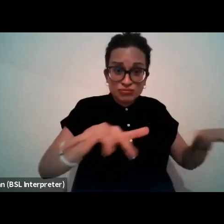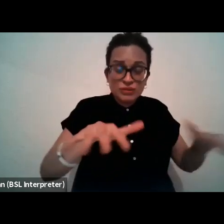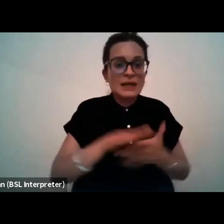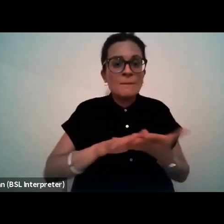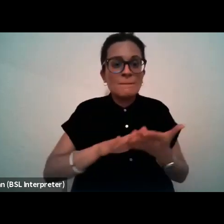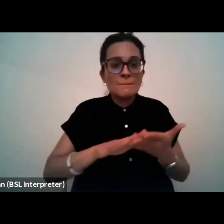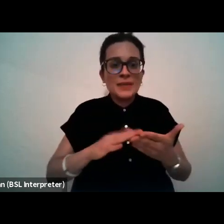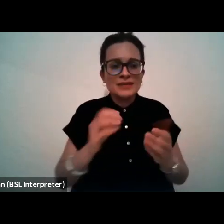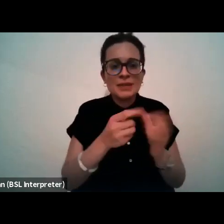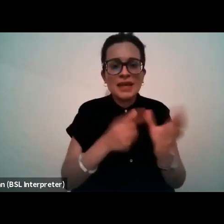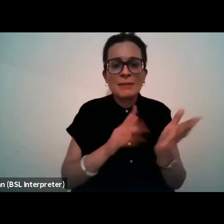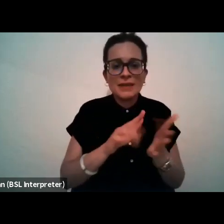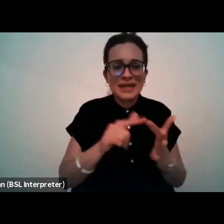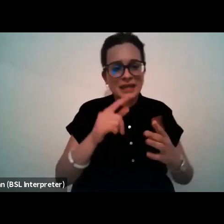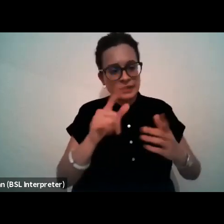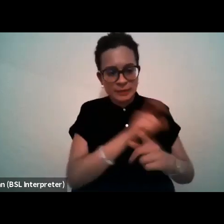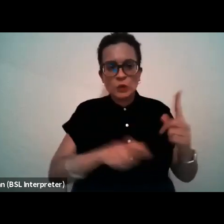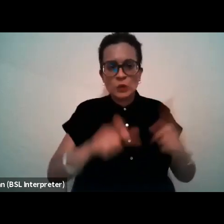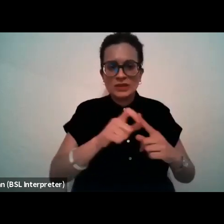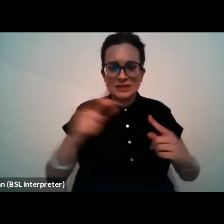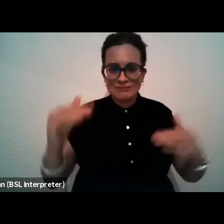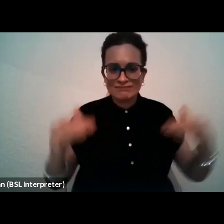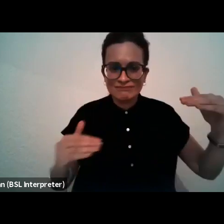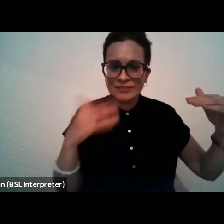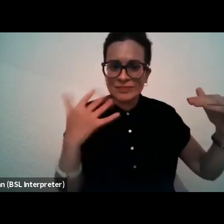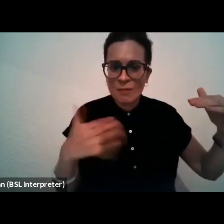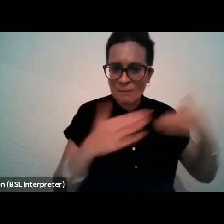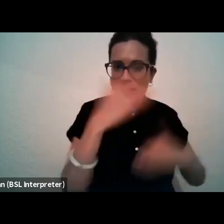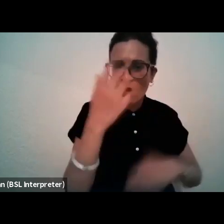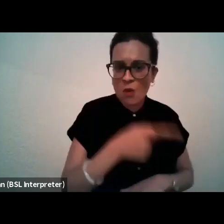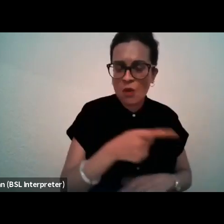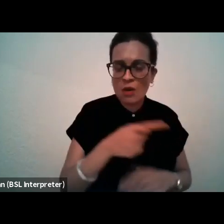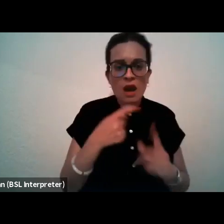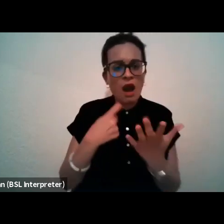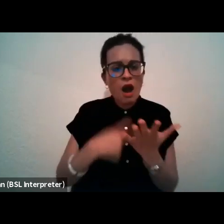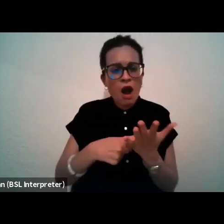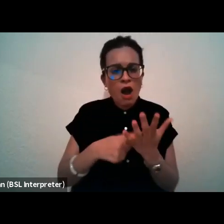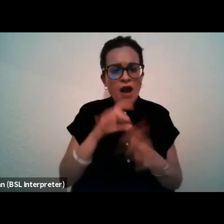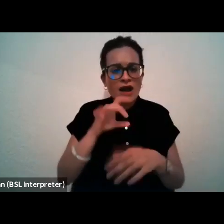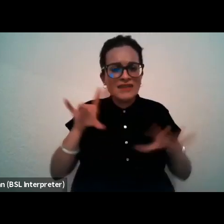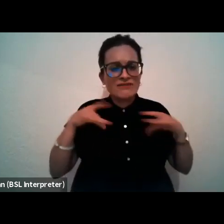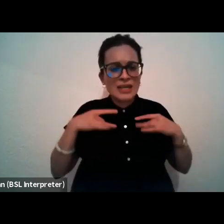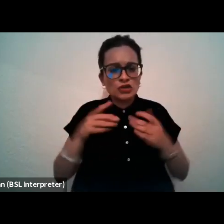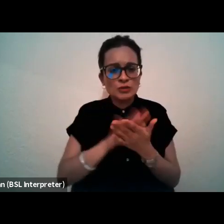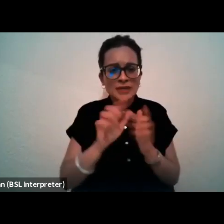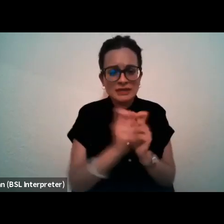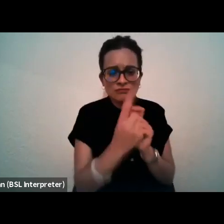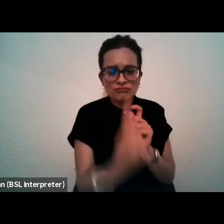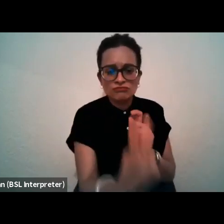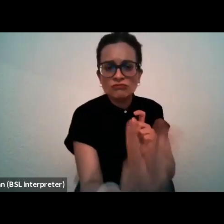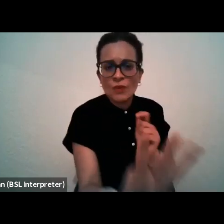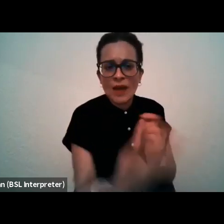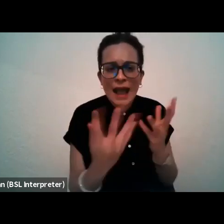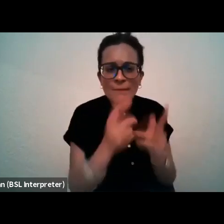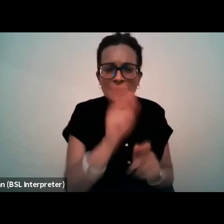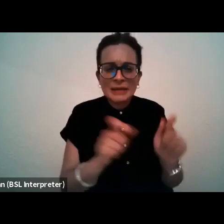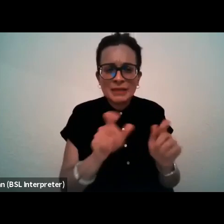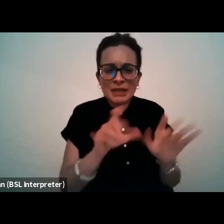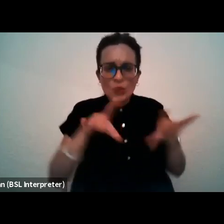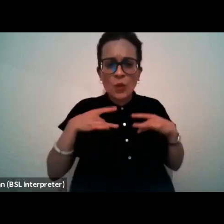on BAME communities. Reports showed that the R rate had increased towards the end of last week. Alarmingly,